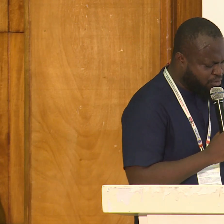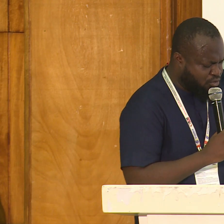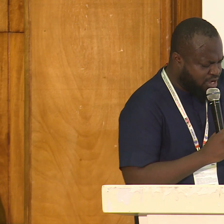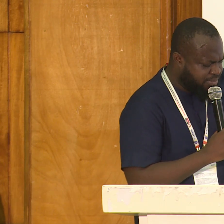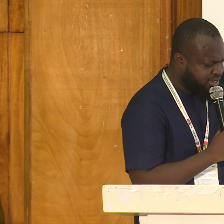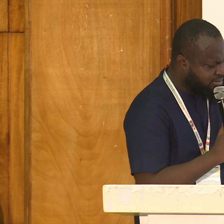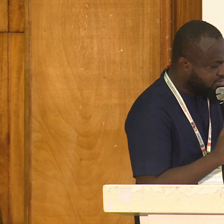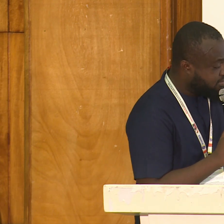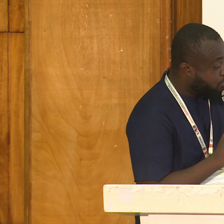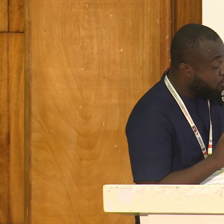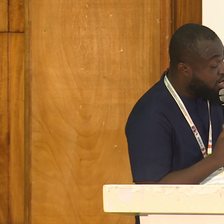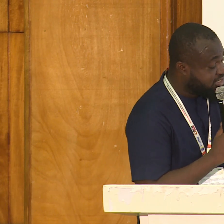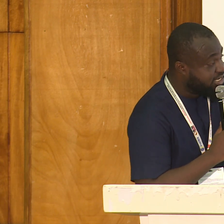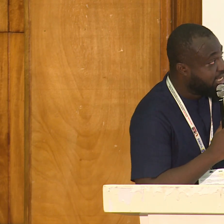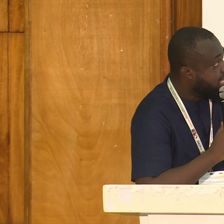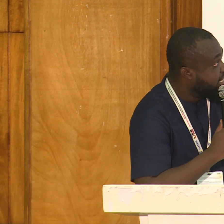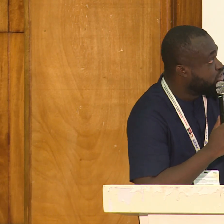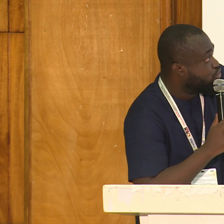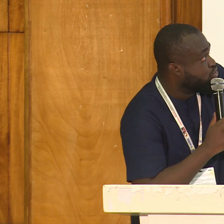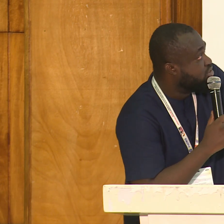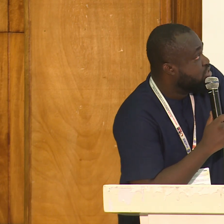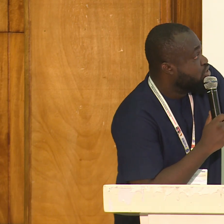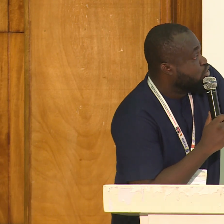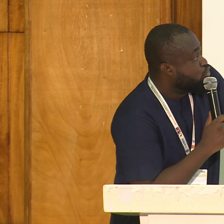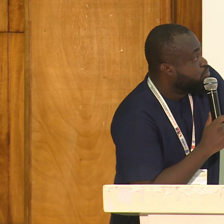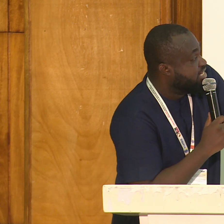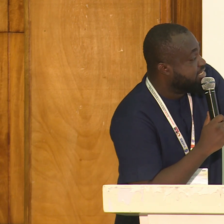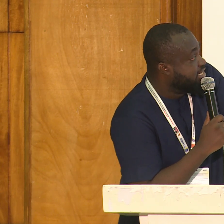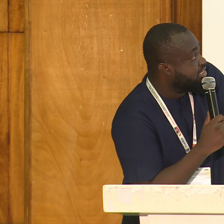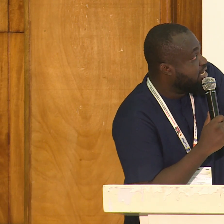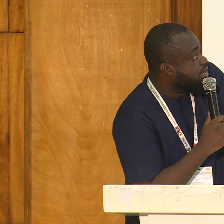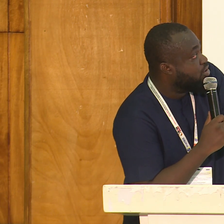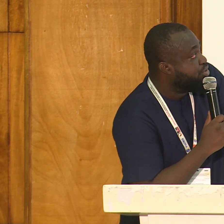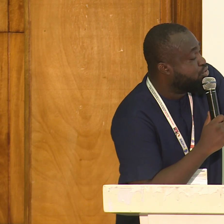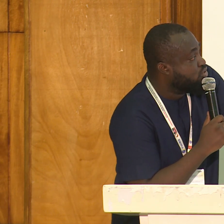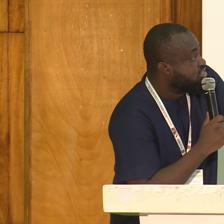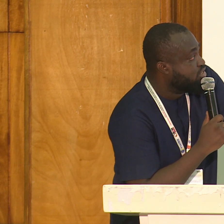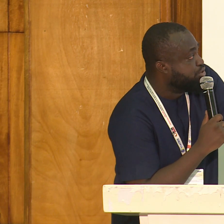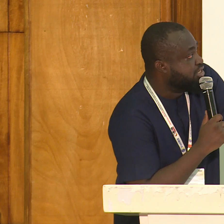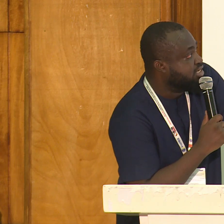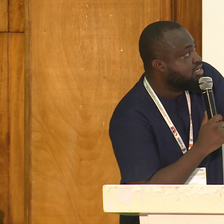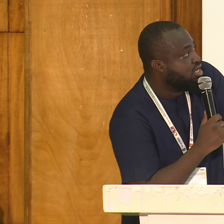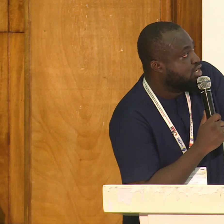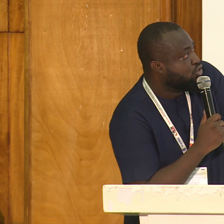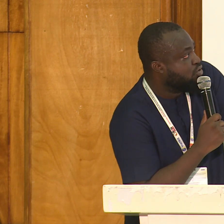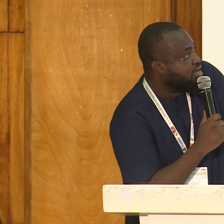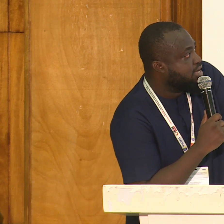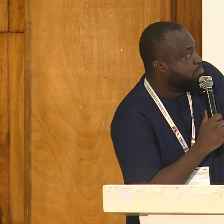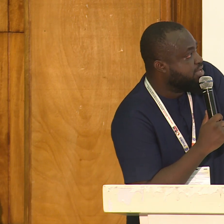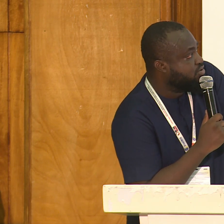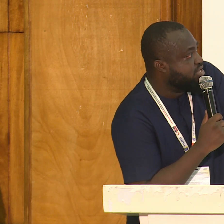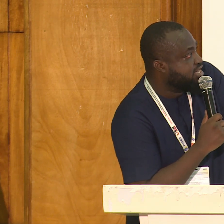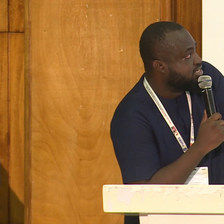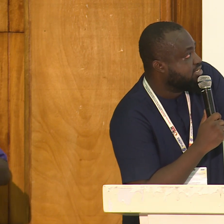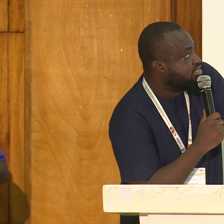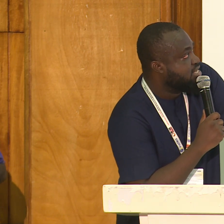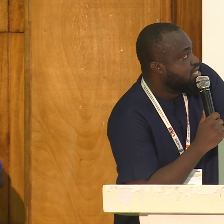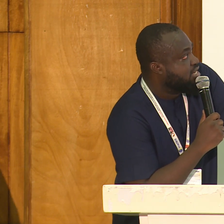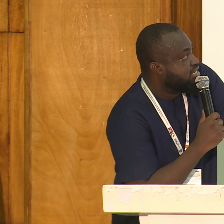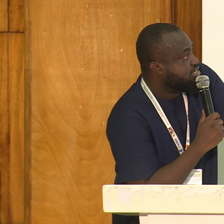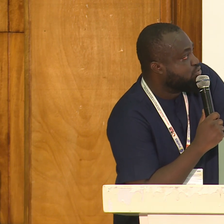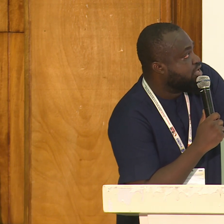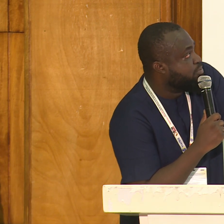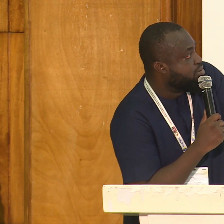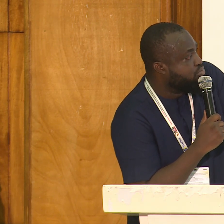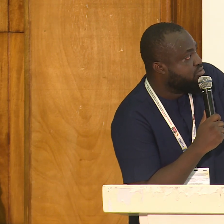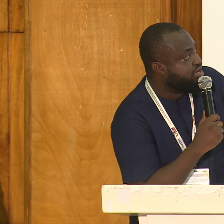KP programs in Ghana should be intentional about recruiting and training younger peer educators.